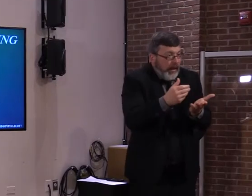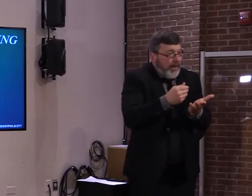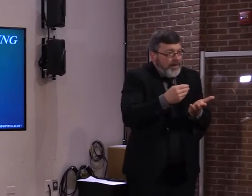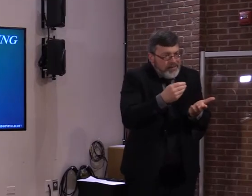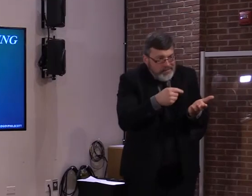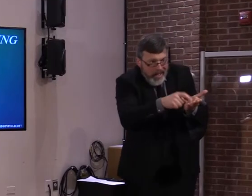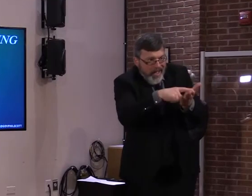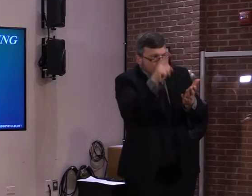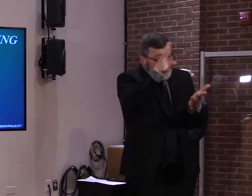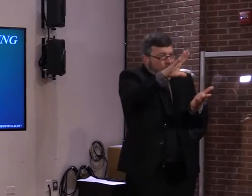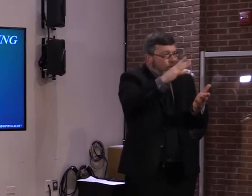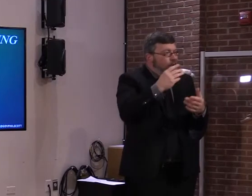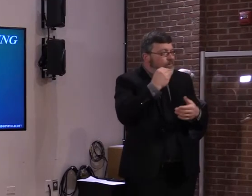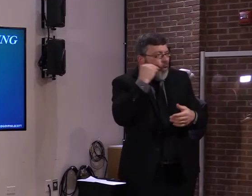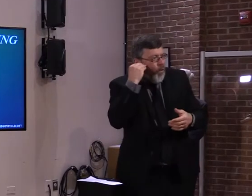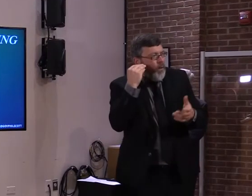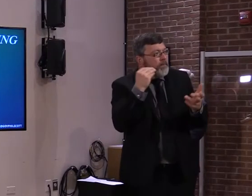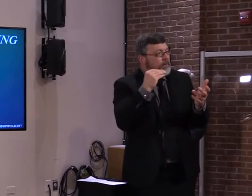have